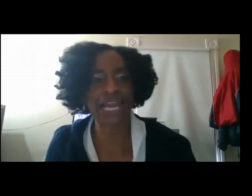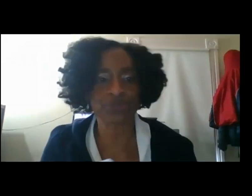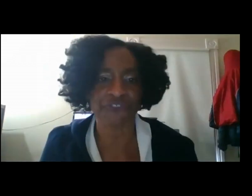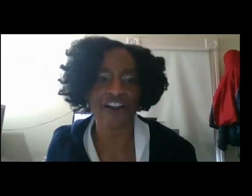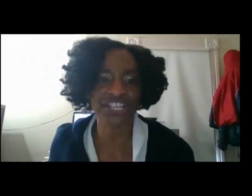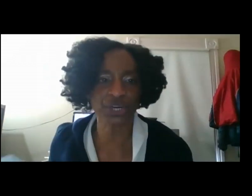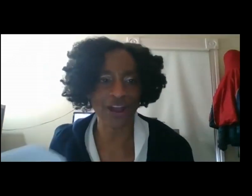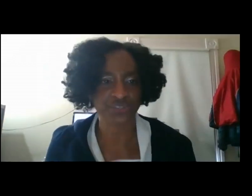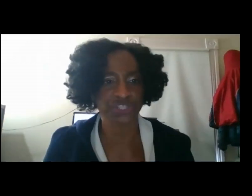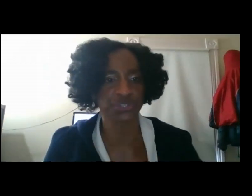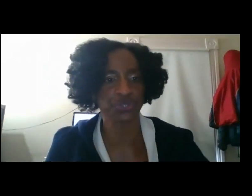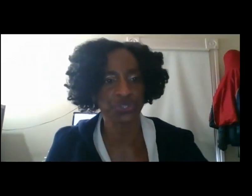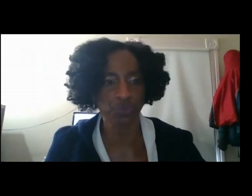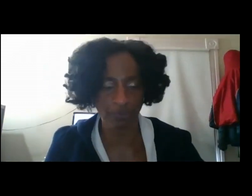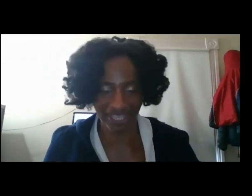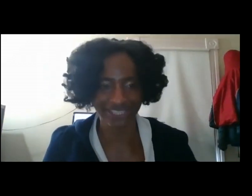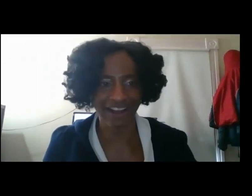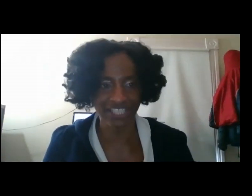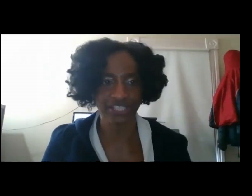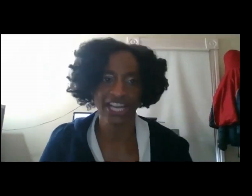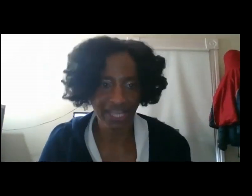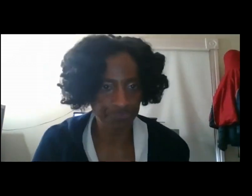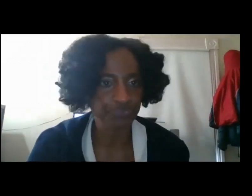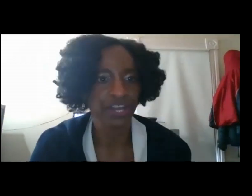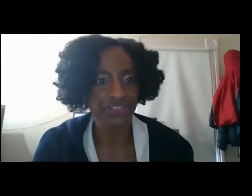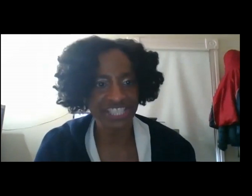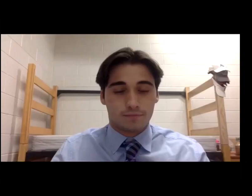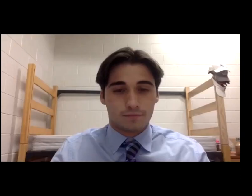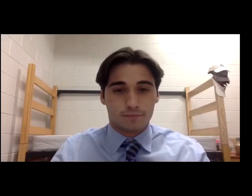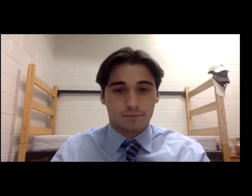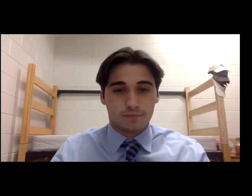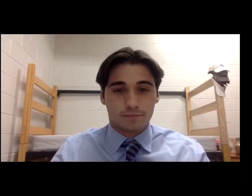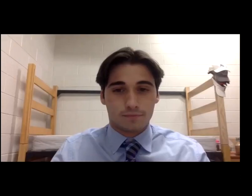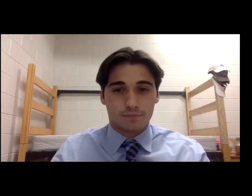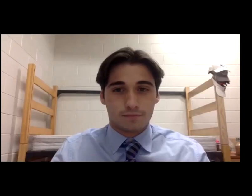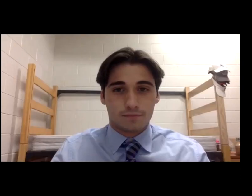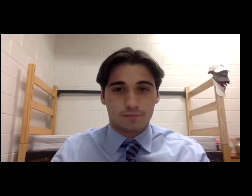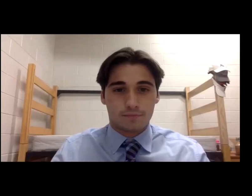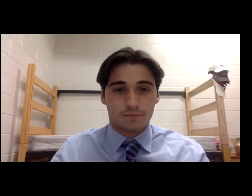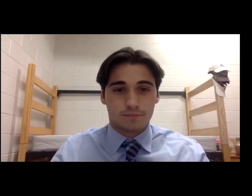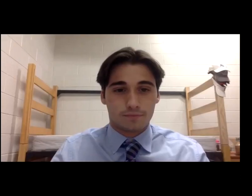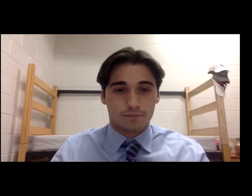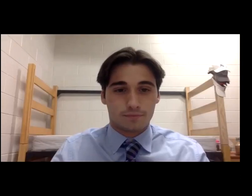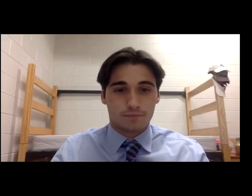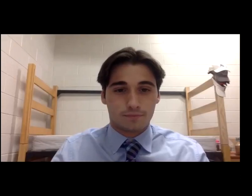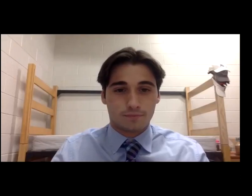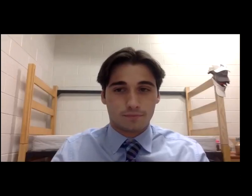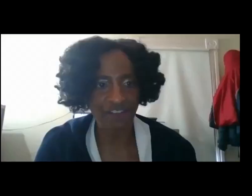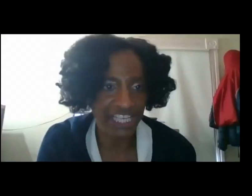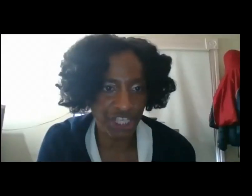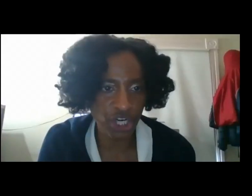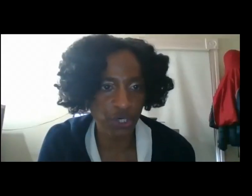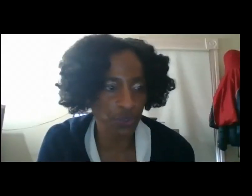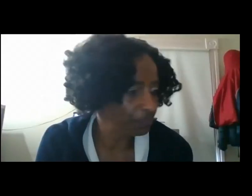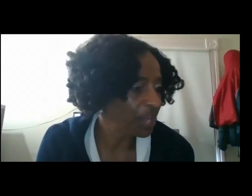are the names of our undergraduate students who will be inducted this afternoon. We have